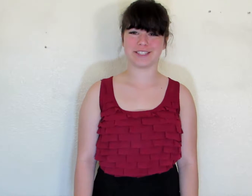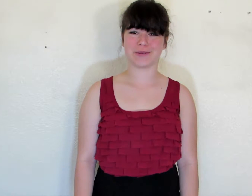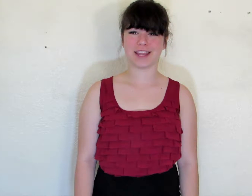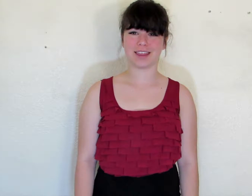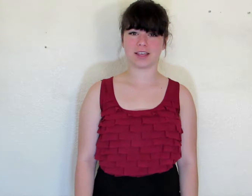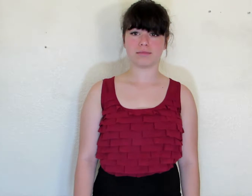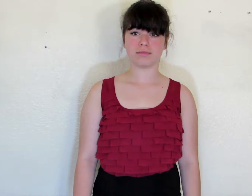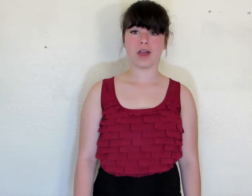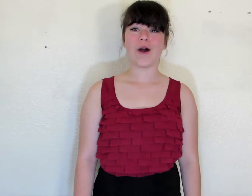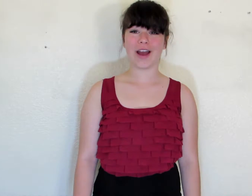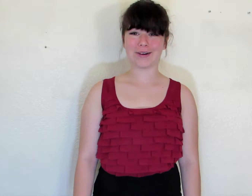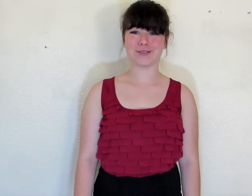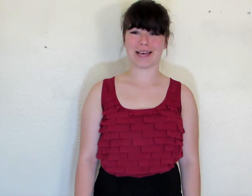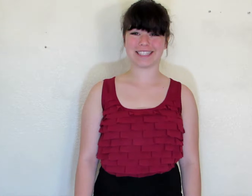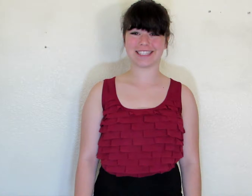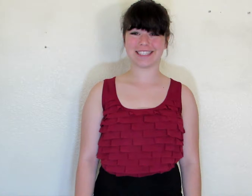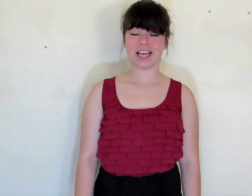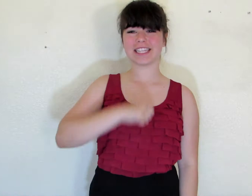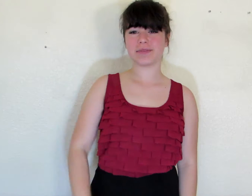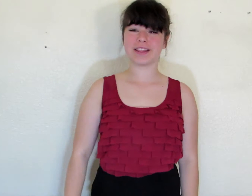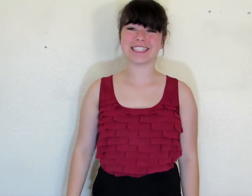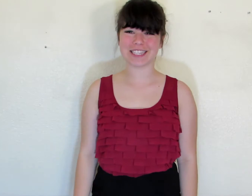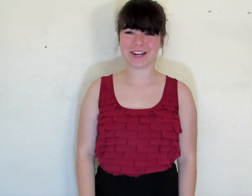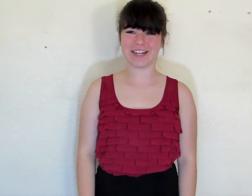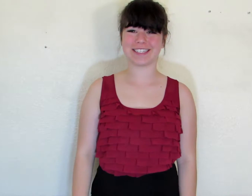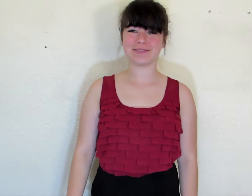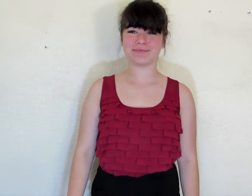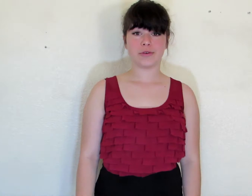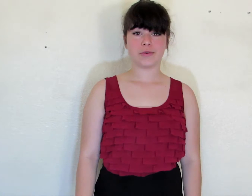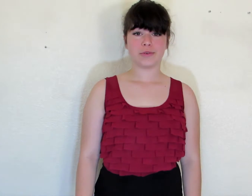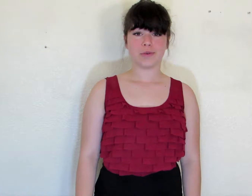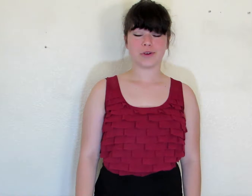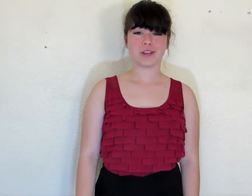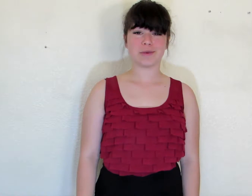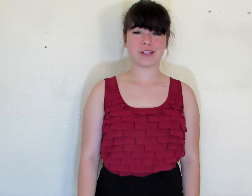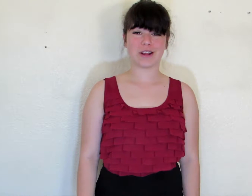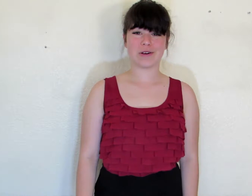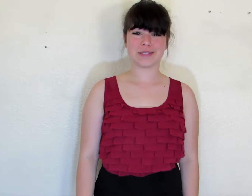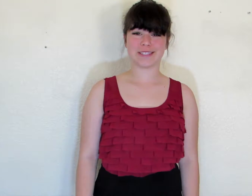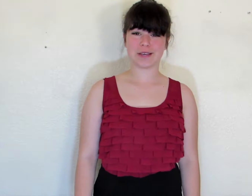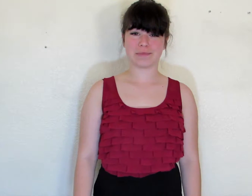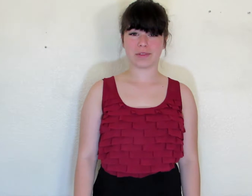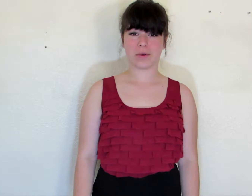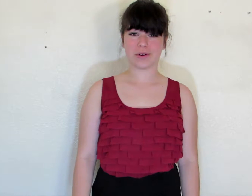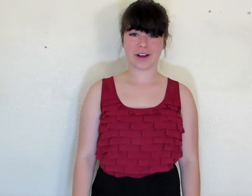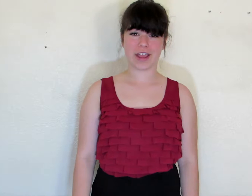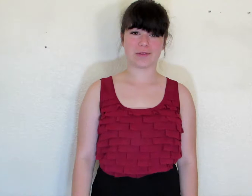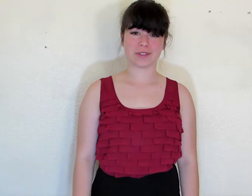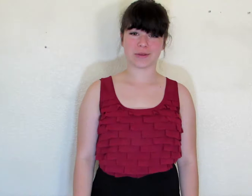with are house pets. Let's get started. First I'll be starting out with some ordinary animals that you would see